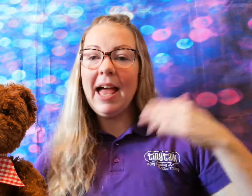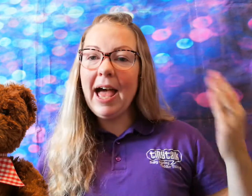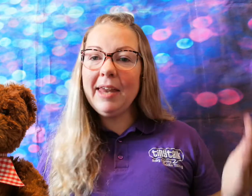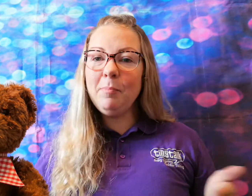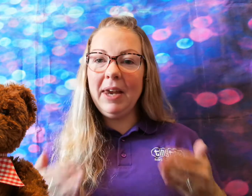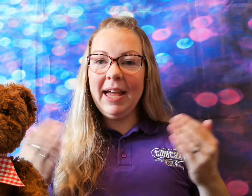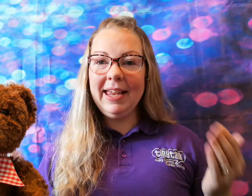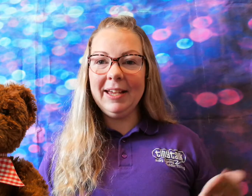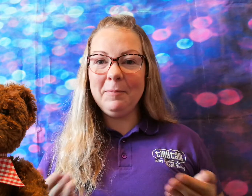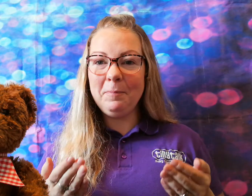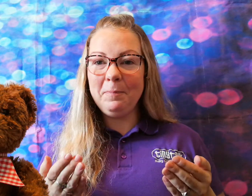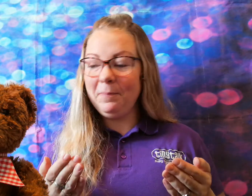and play.